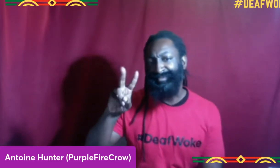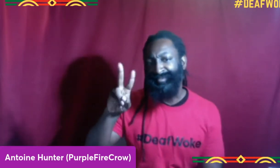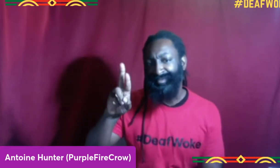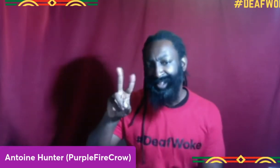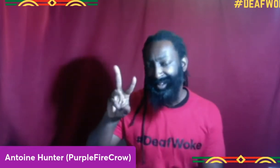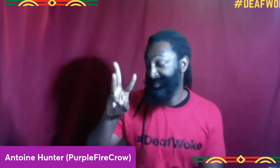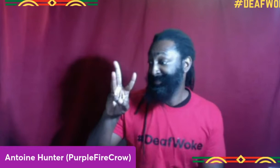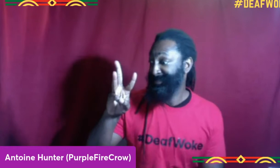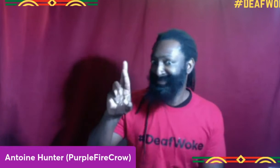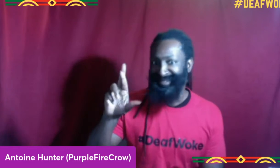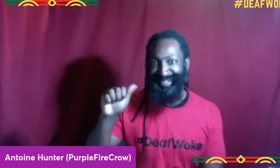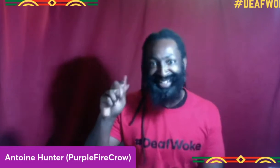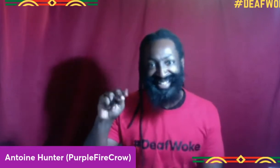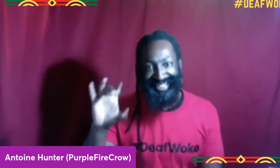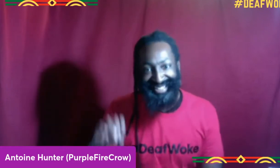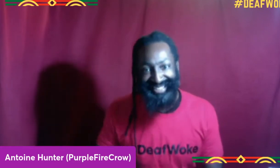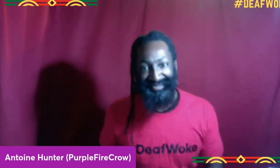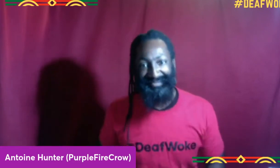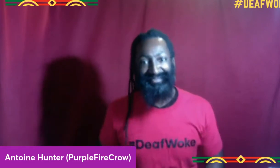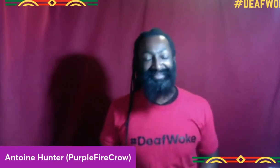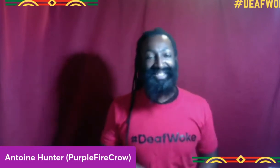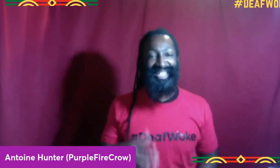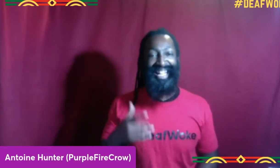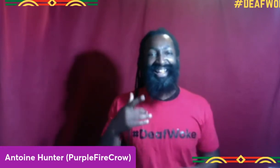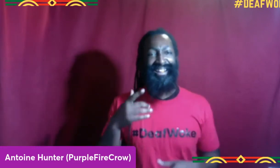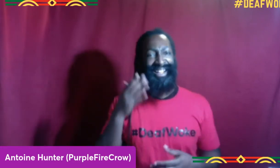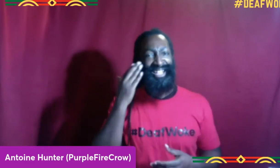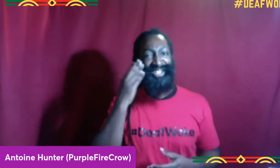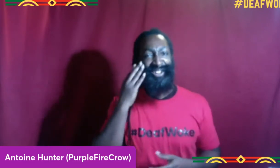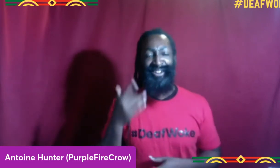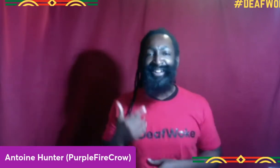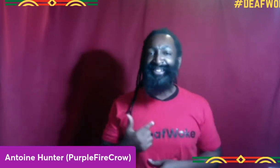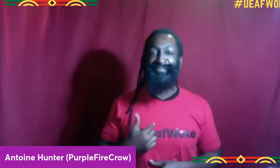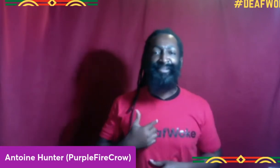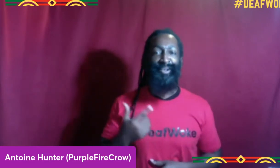Armani Lawrence.